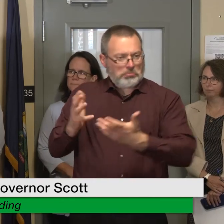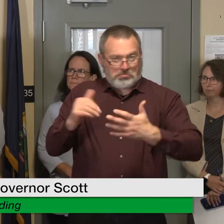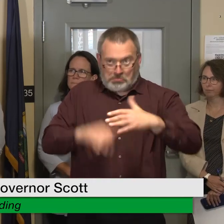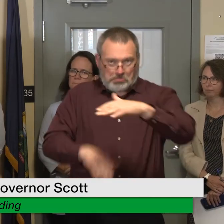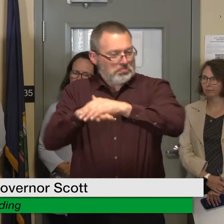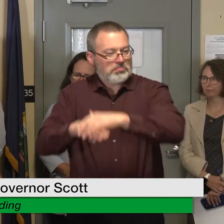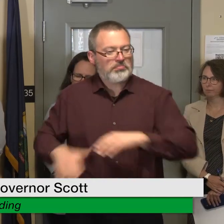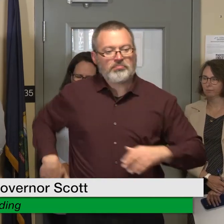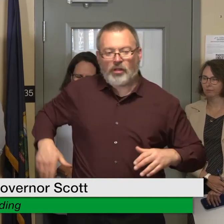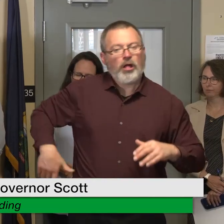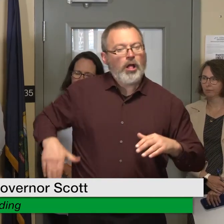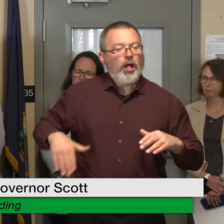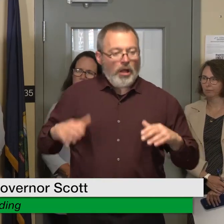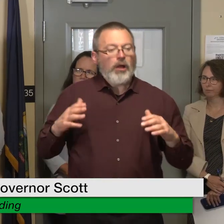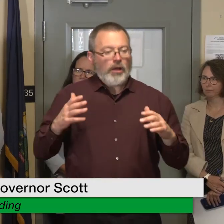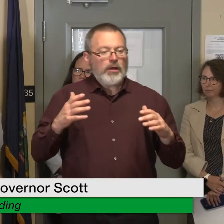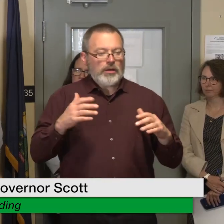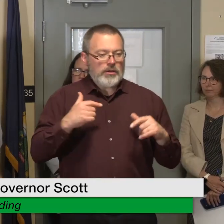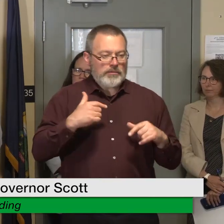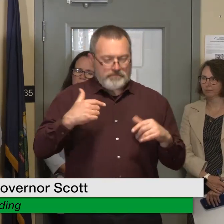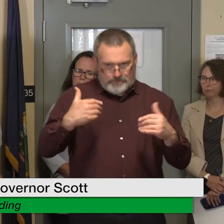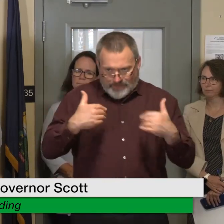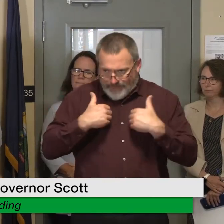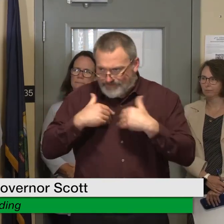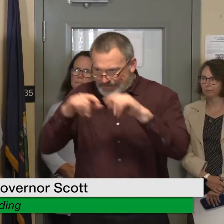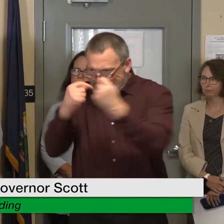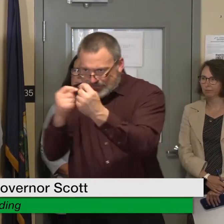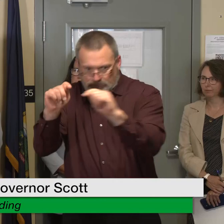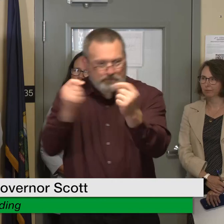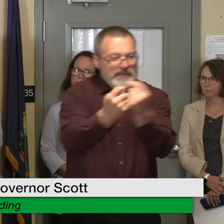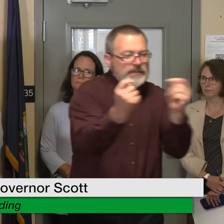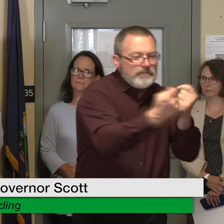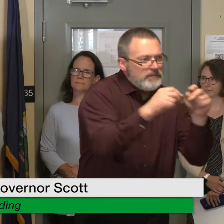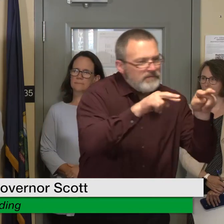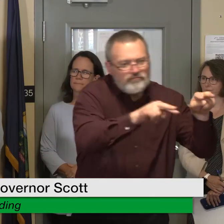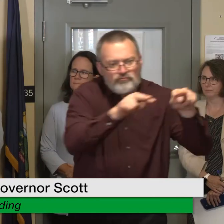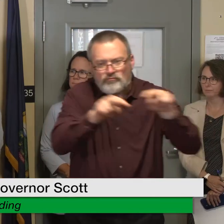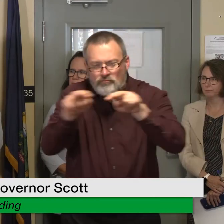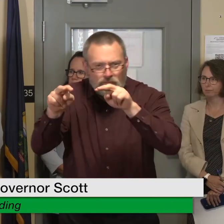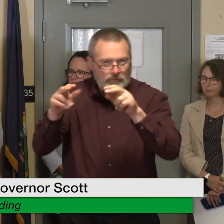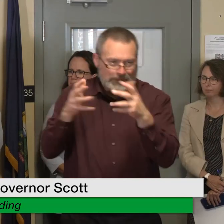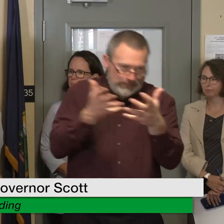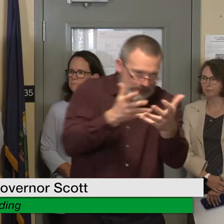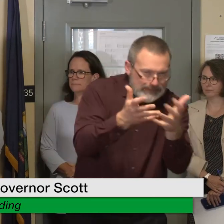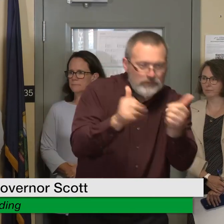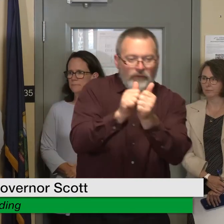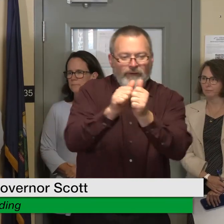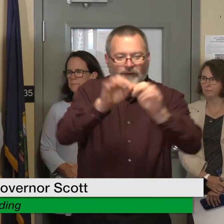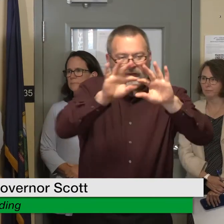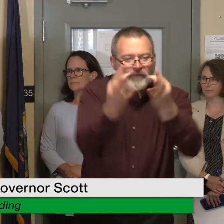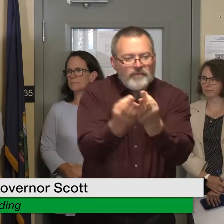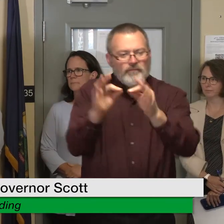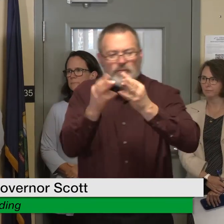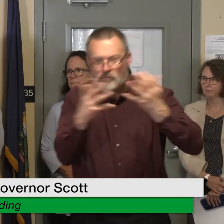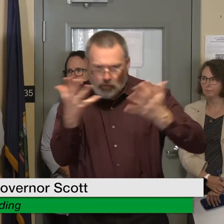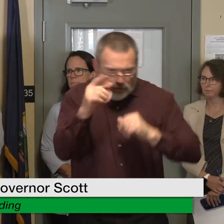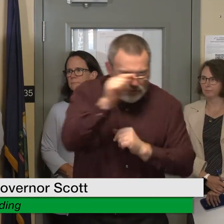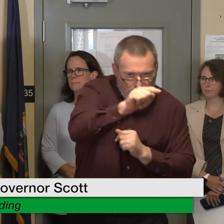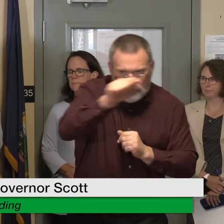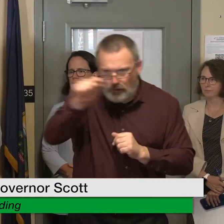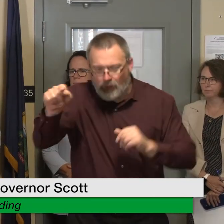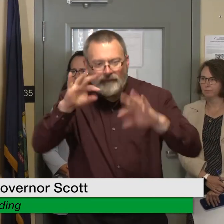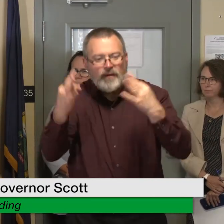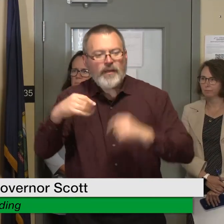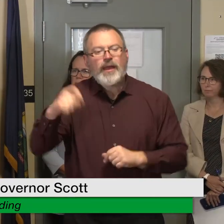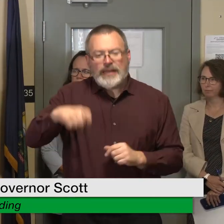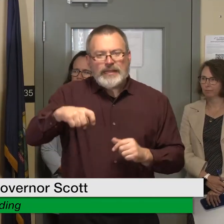those families and each of those reports. And in fact, any person that reports a need for immediate assistance is reaching a high touch